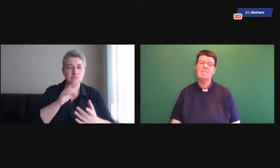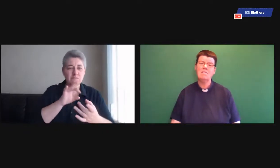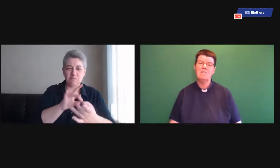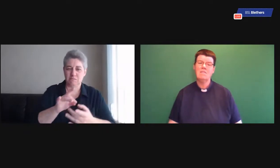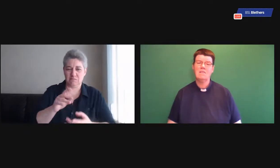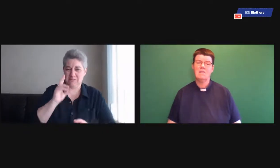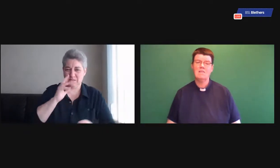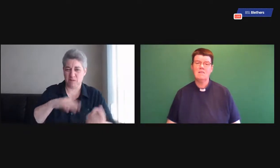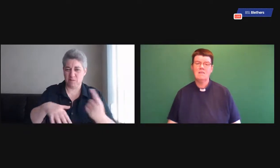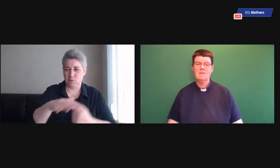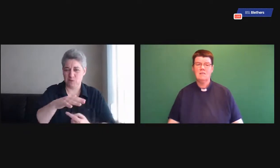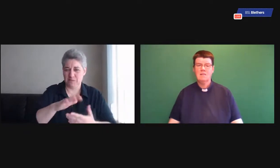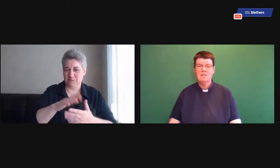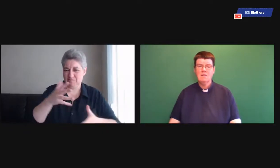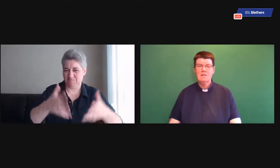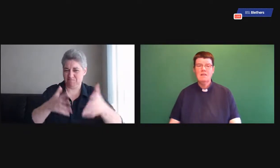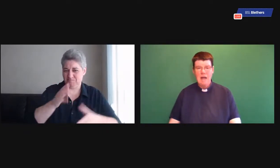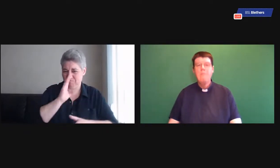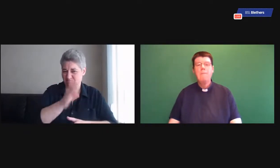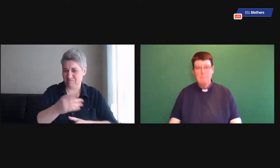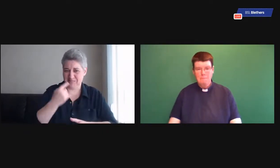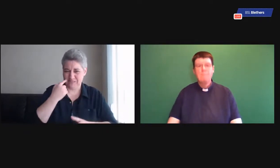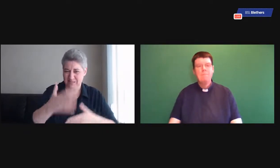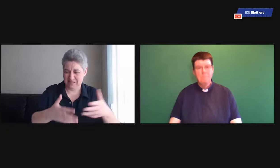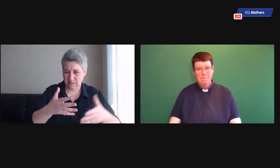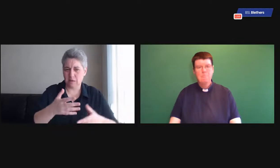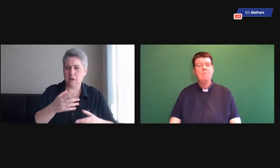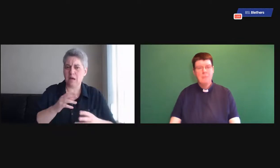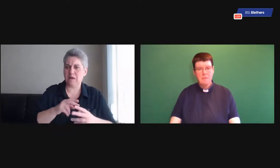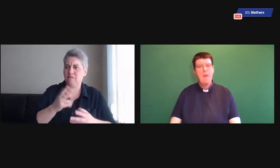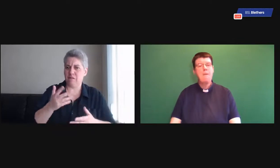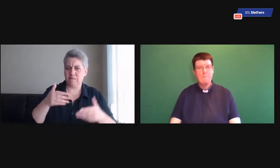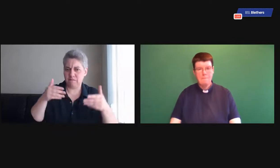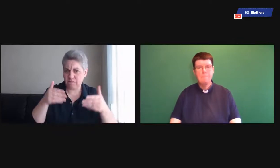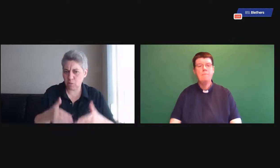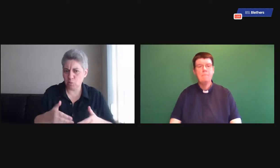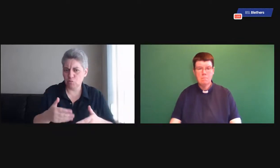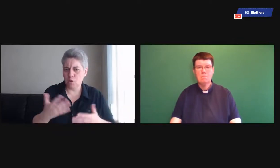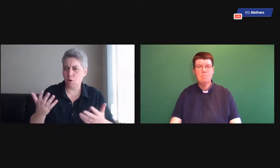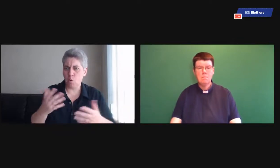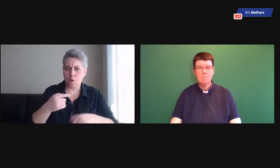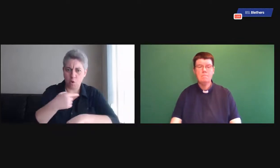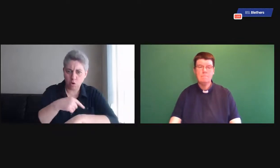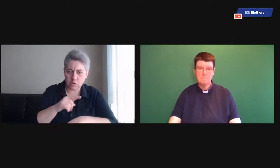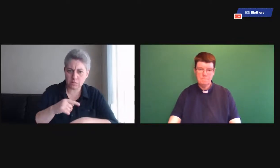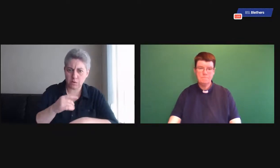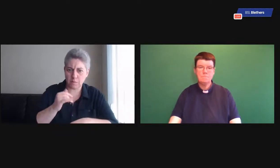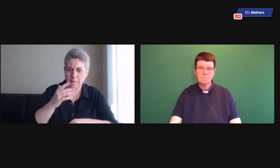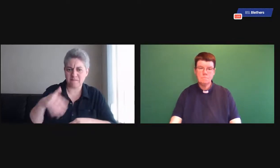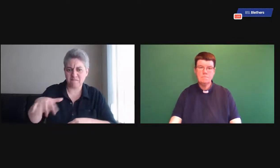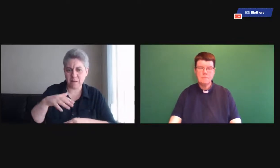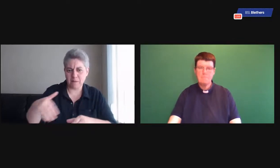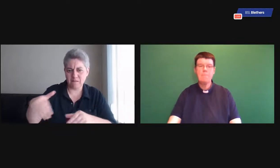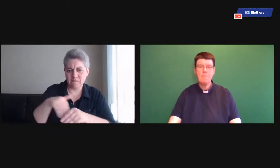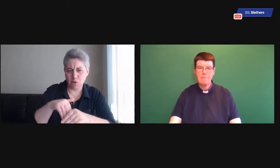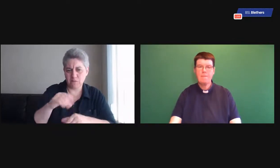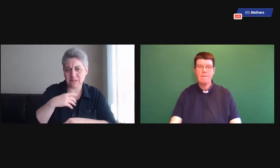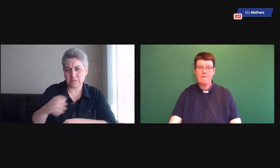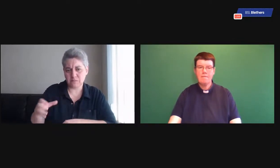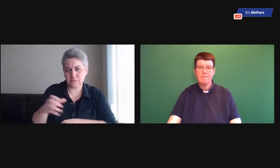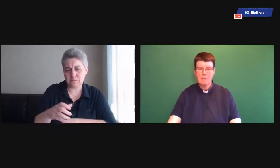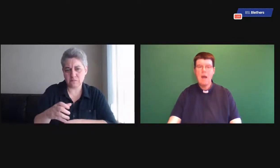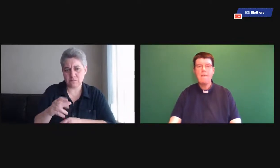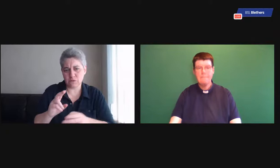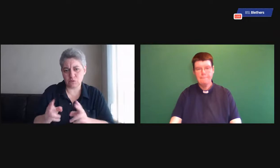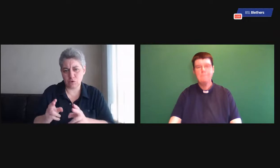myself. Right, so I get what you mean. So when you're going to meet deaf people yourself, you don't need an interpreter or anything like that.